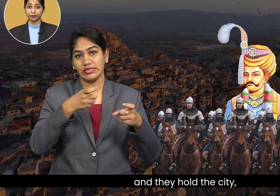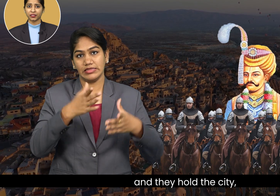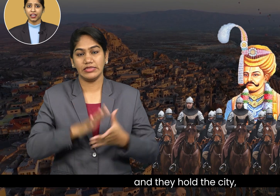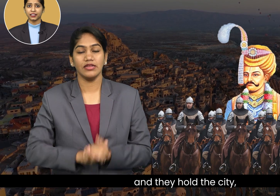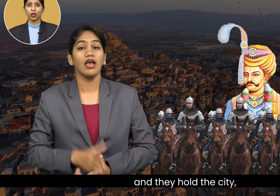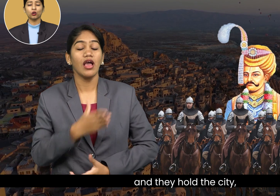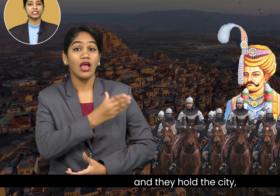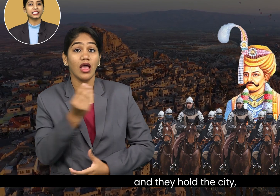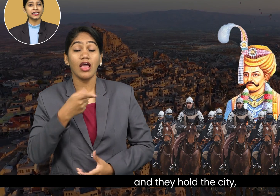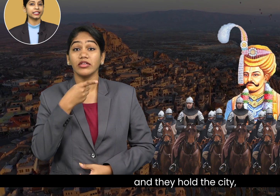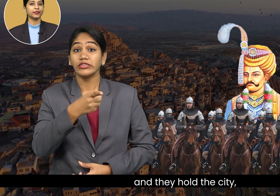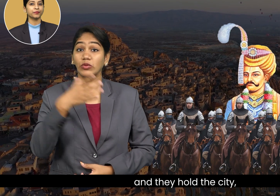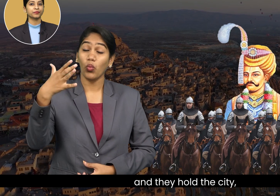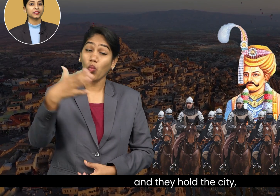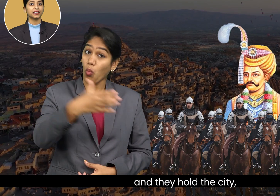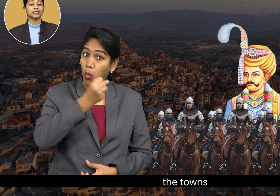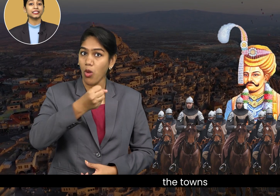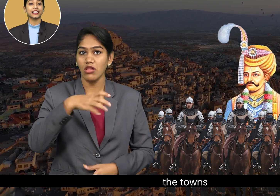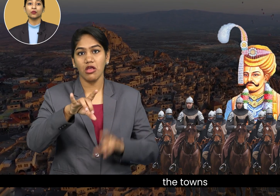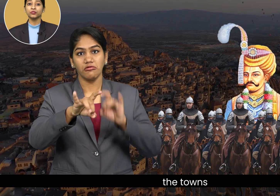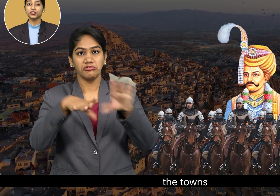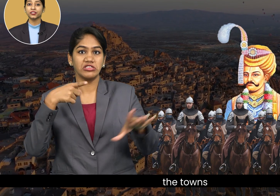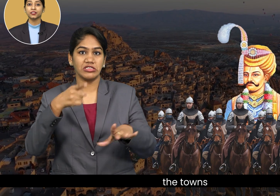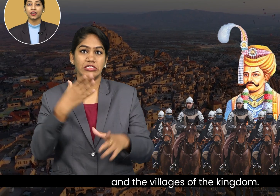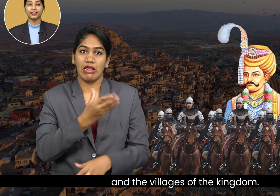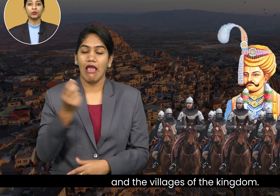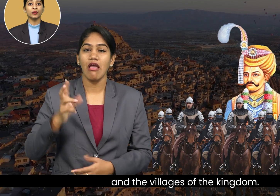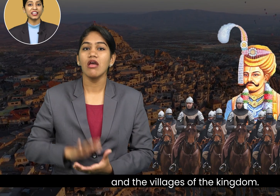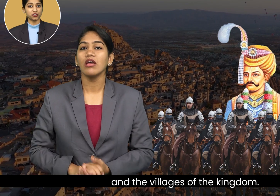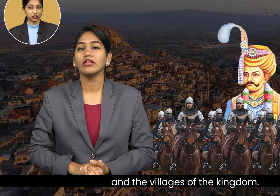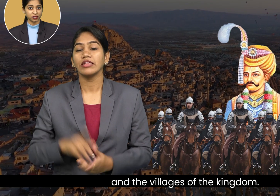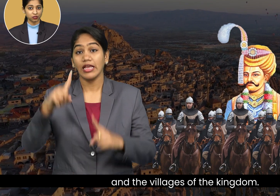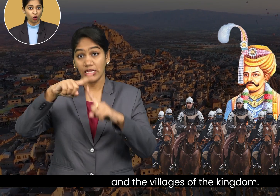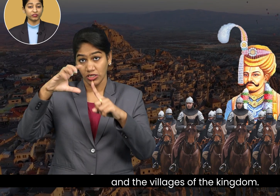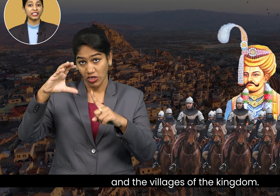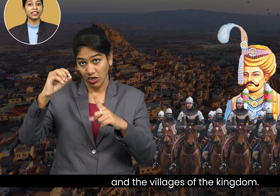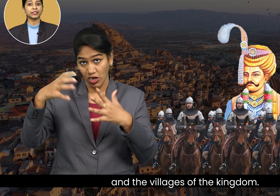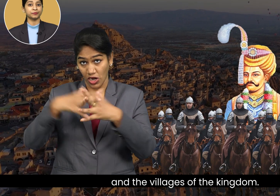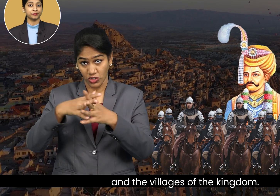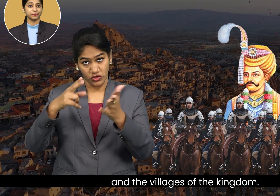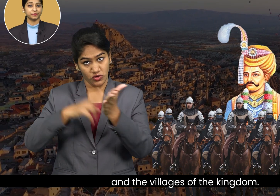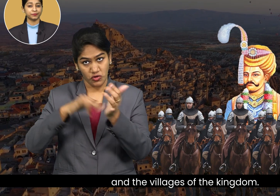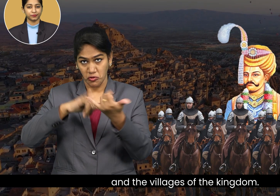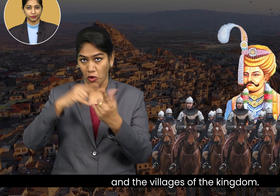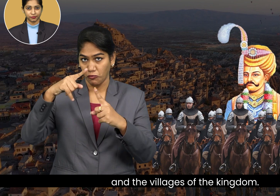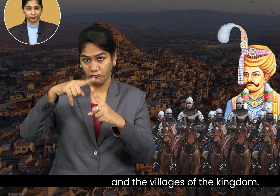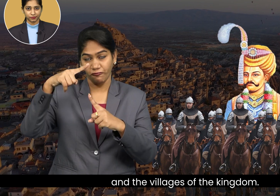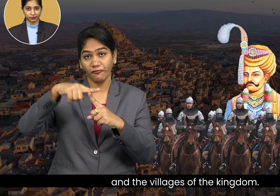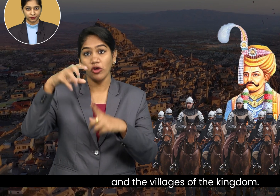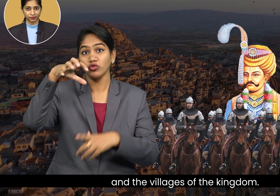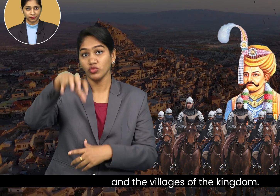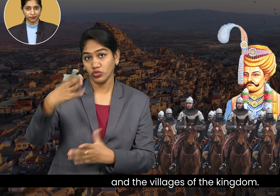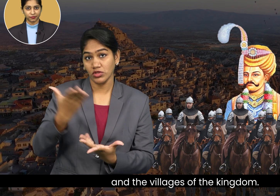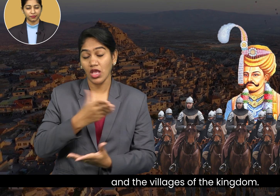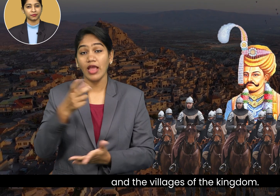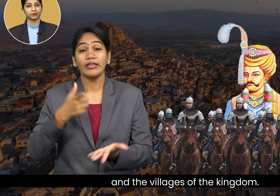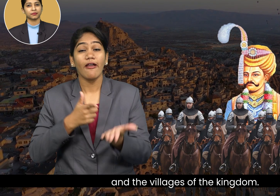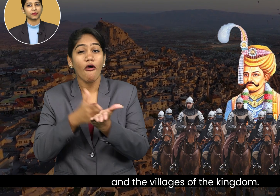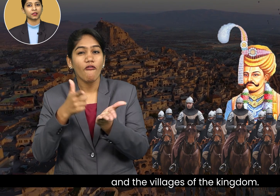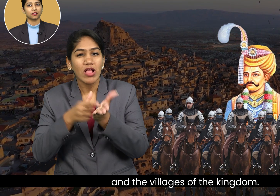and they hold the city, the towns, and the villages of the kingdom.